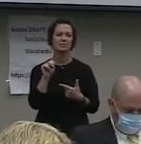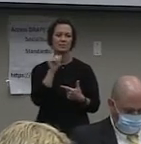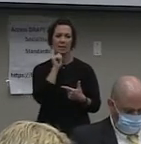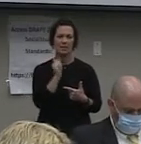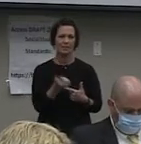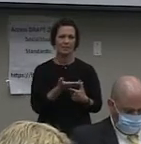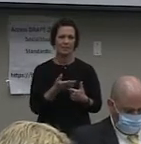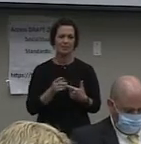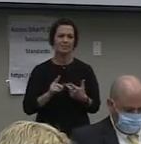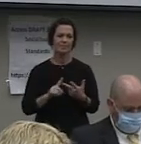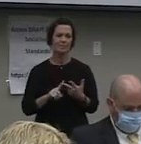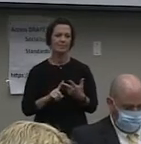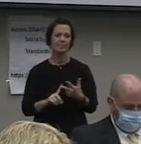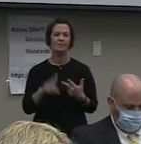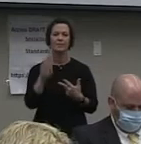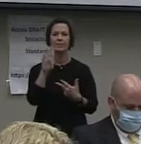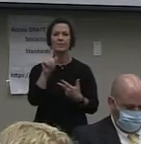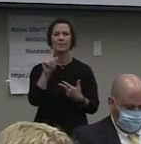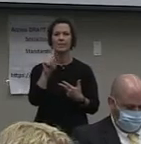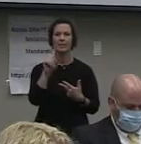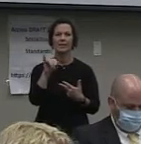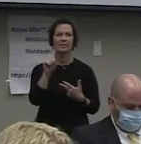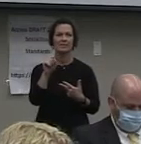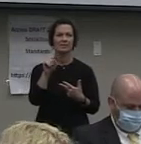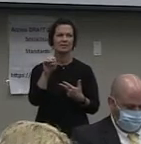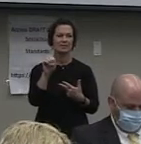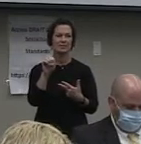Amanda Austin is not present.